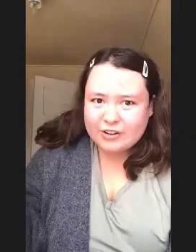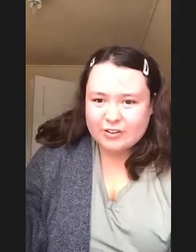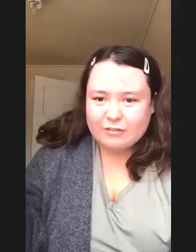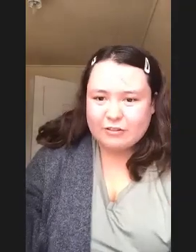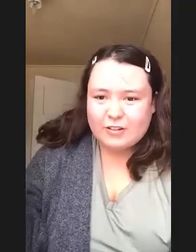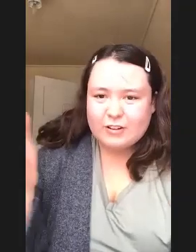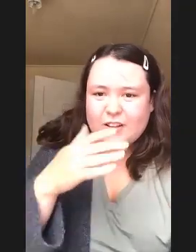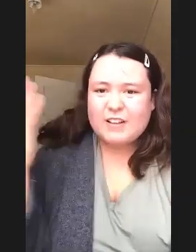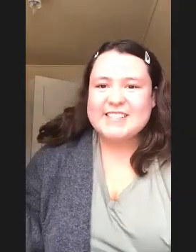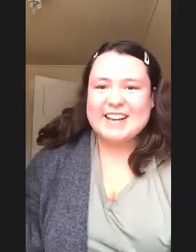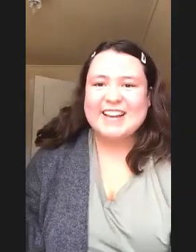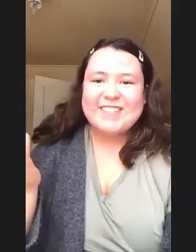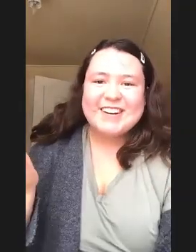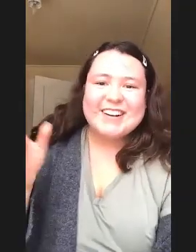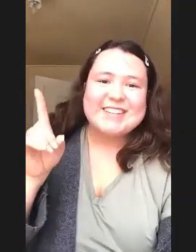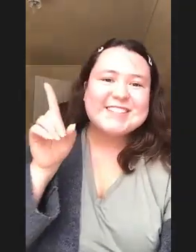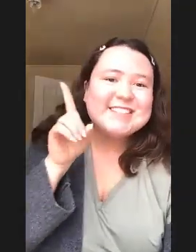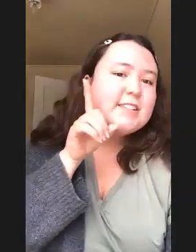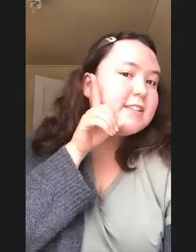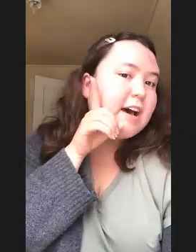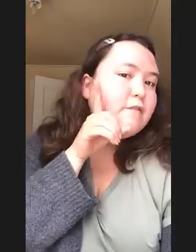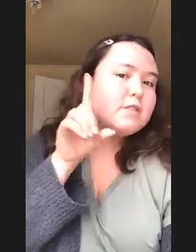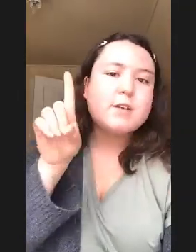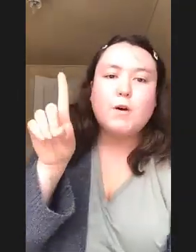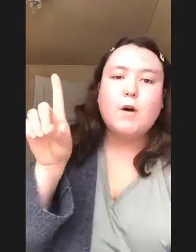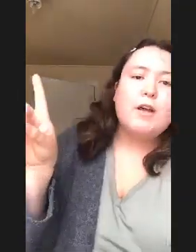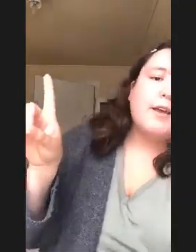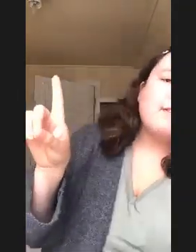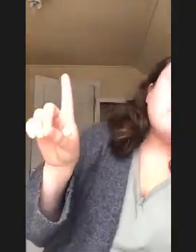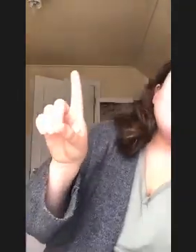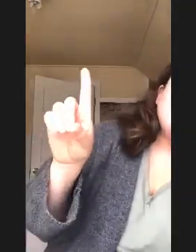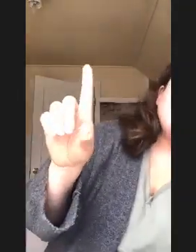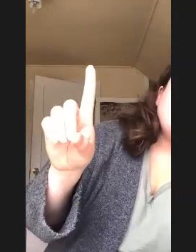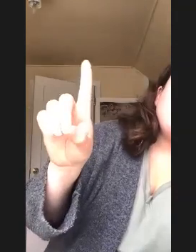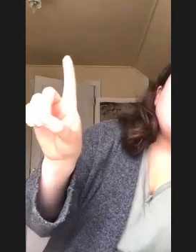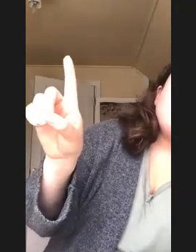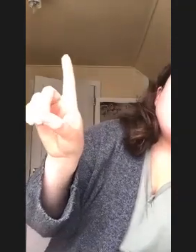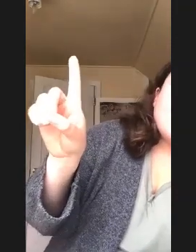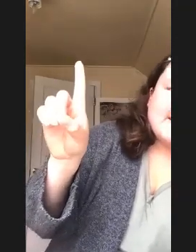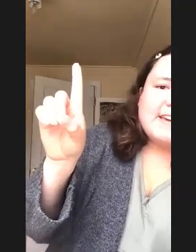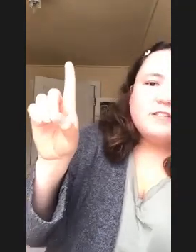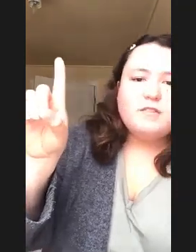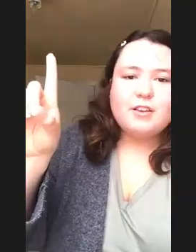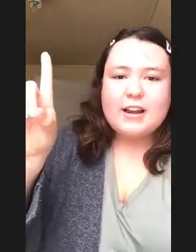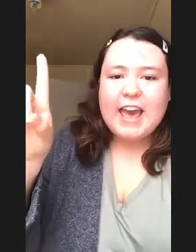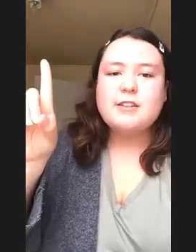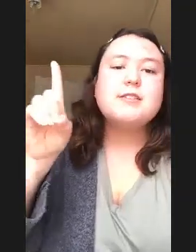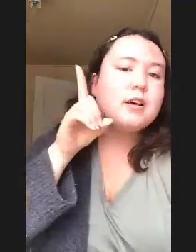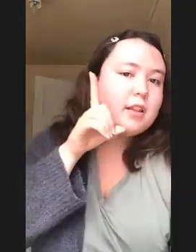important sign word is deaf. So you would do the D with your hand and then